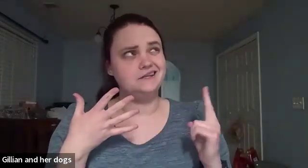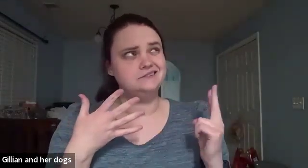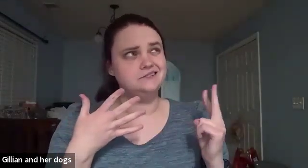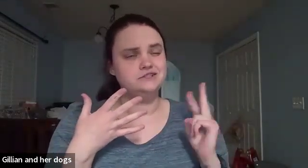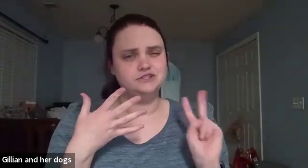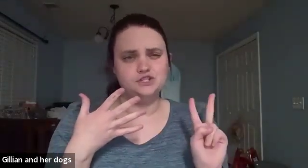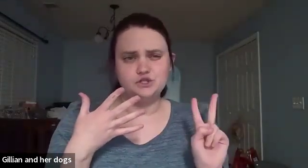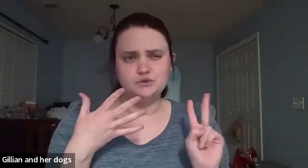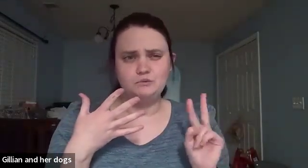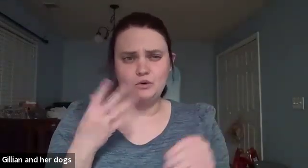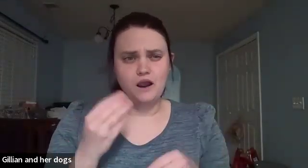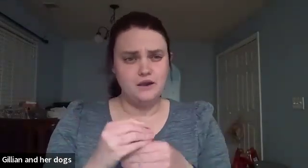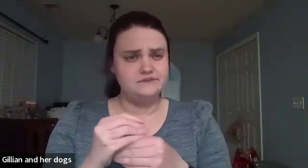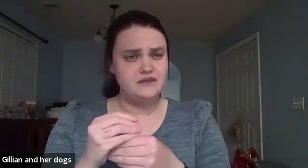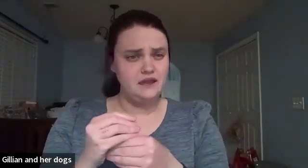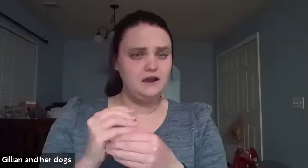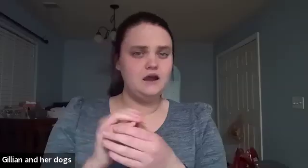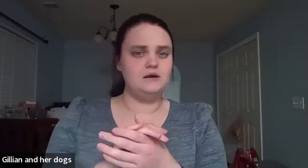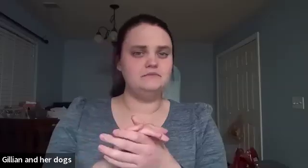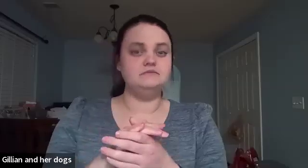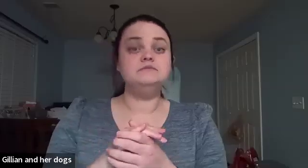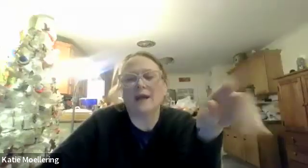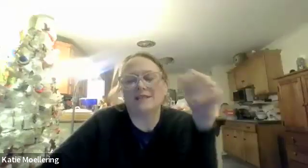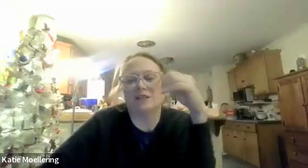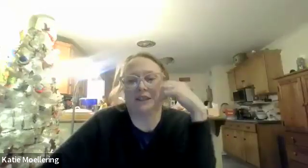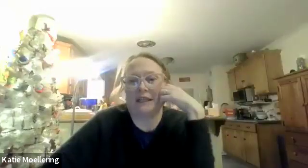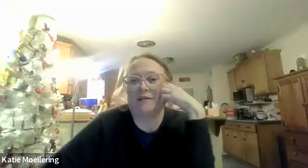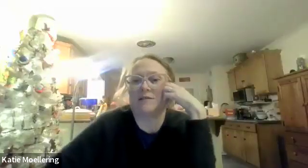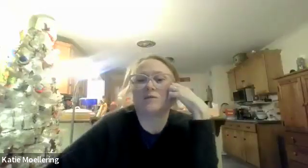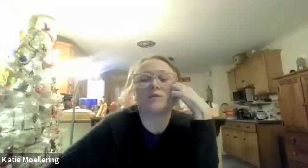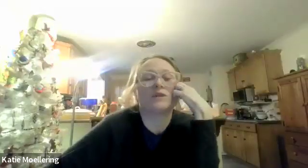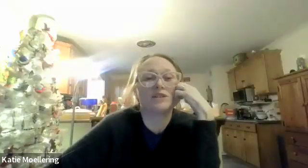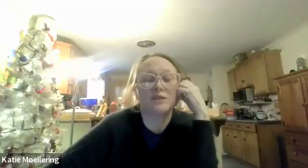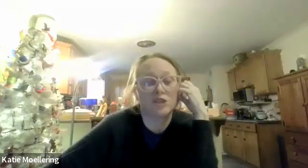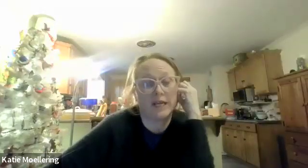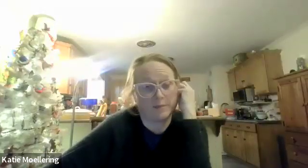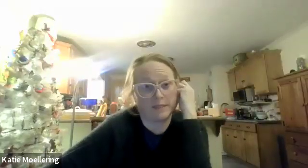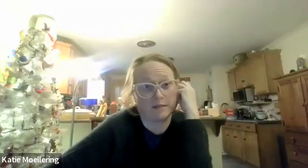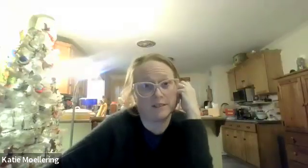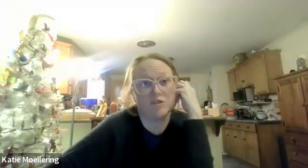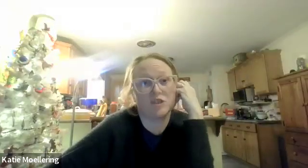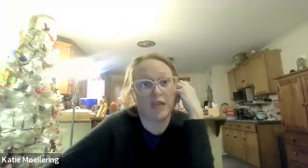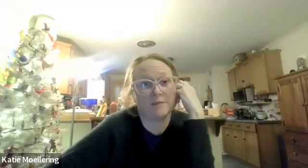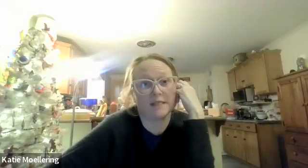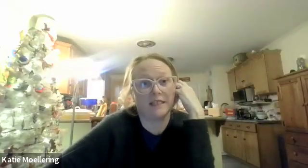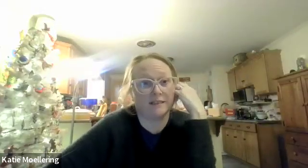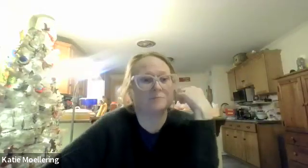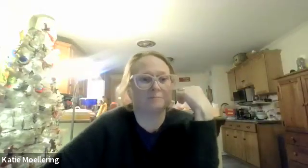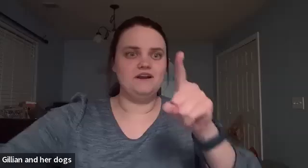add 2 more up to that. Wait, Gillian. Yes. Let's do the shapes. Let's do the shapes and then Yes. Oh my